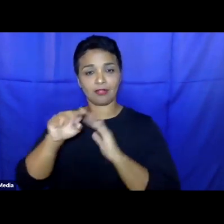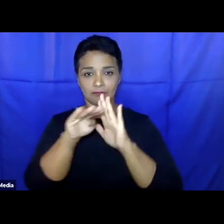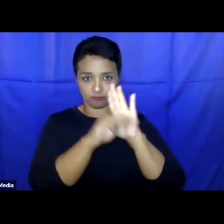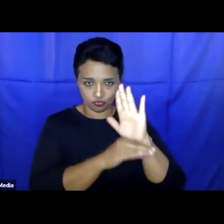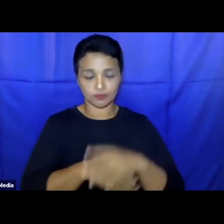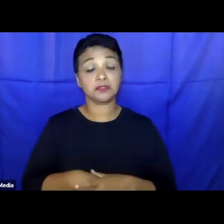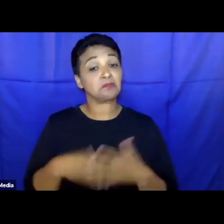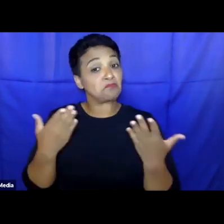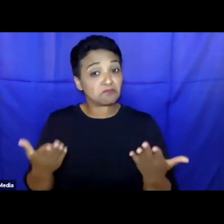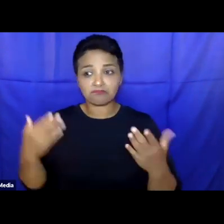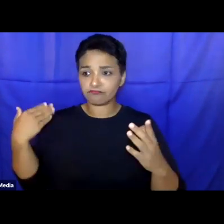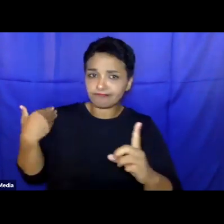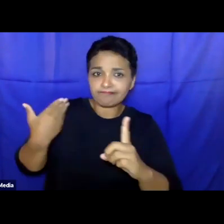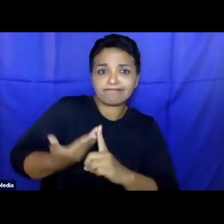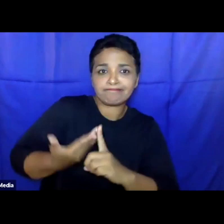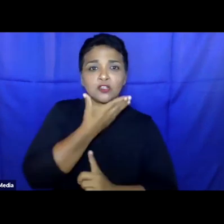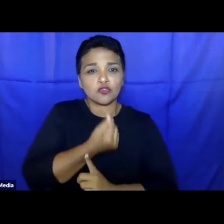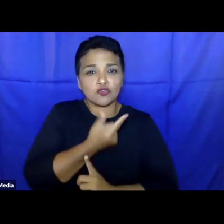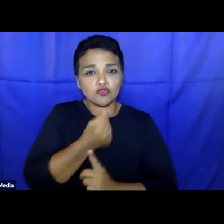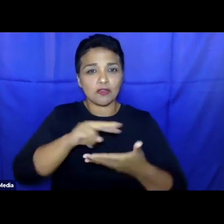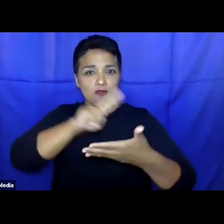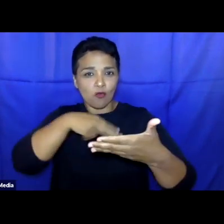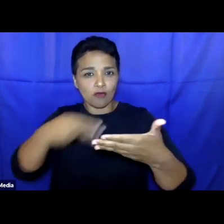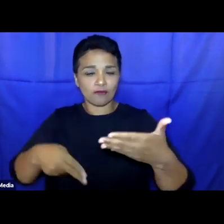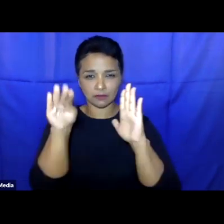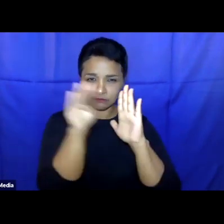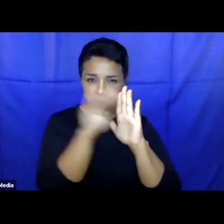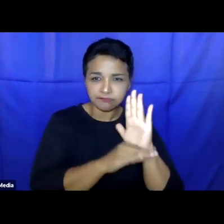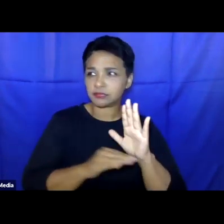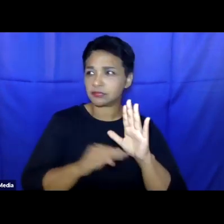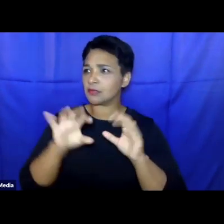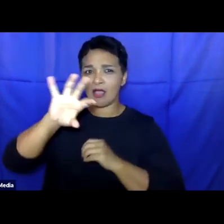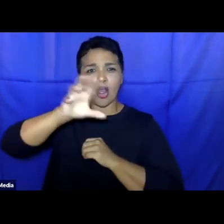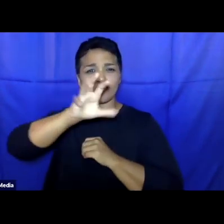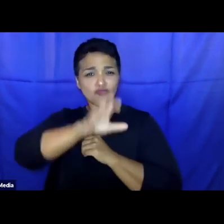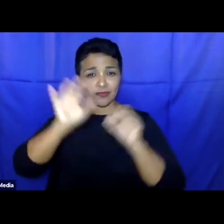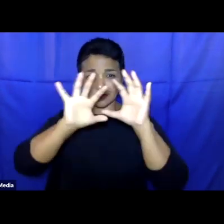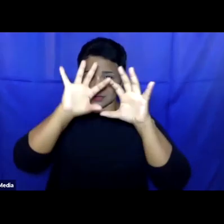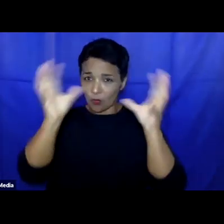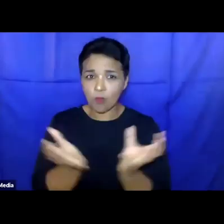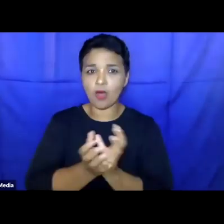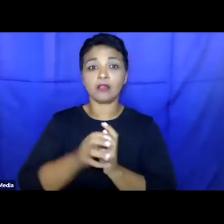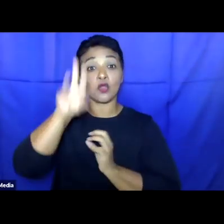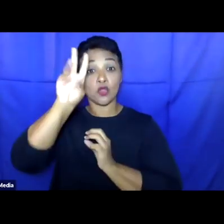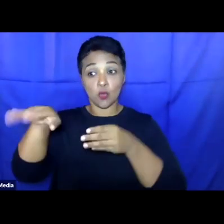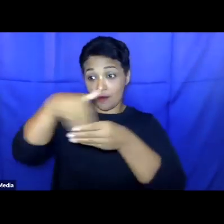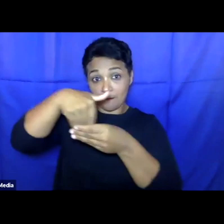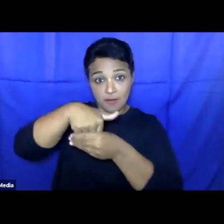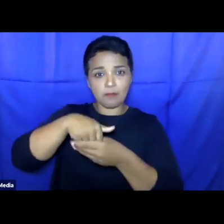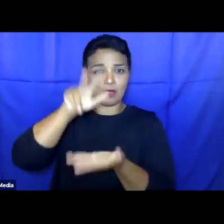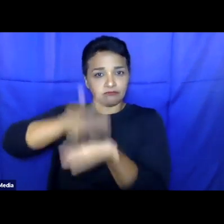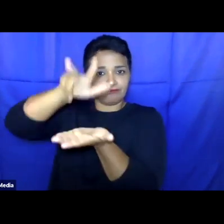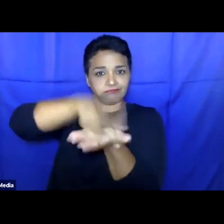years, the Geneva Conventions have actually achieved universal ratification. They've been ratified by all UN member states. This is a